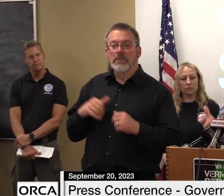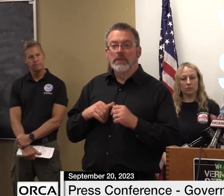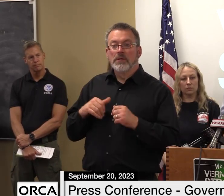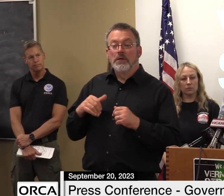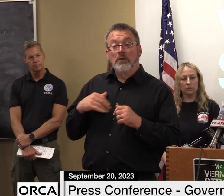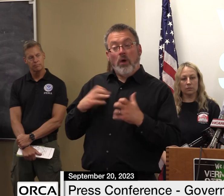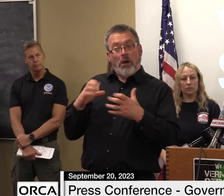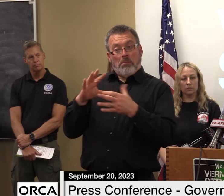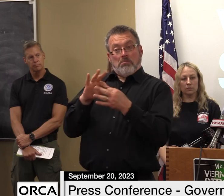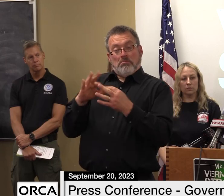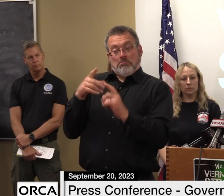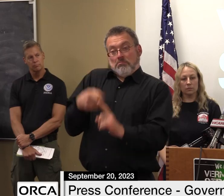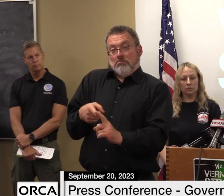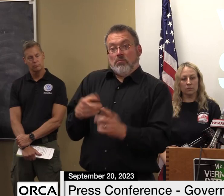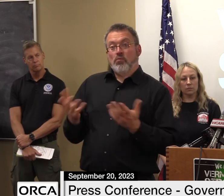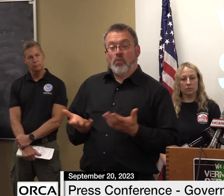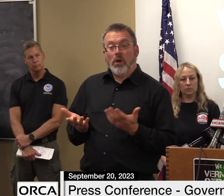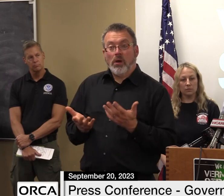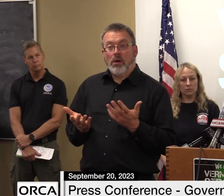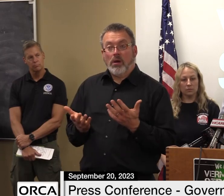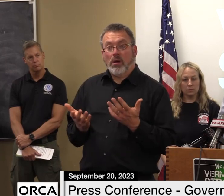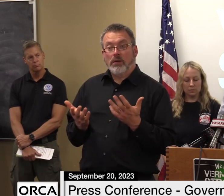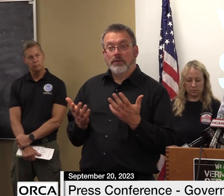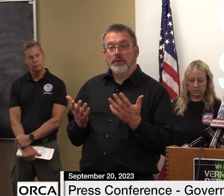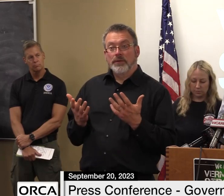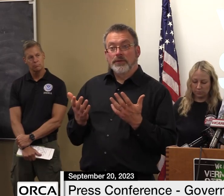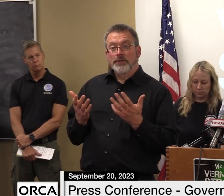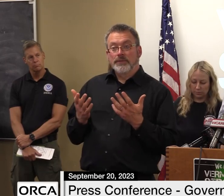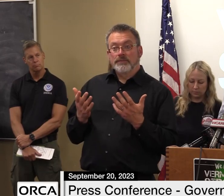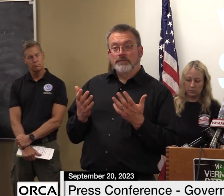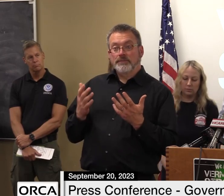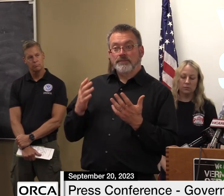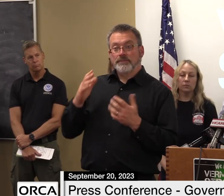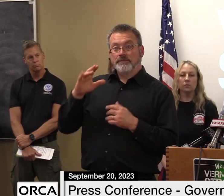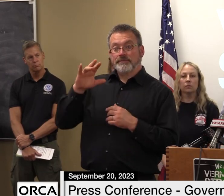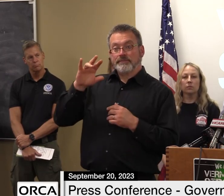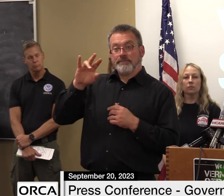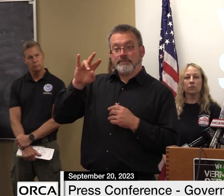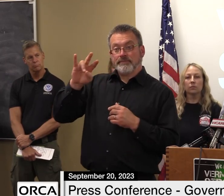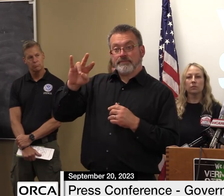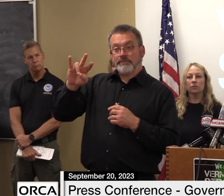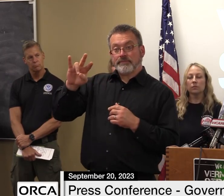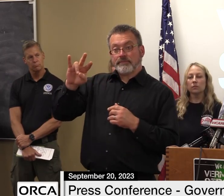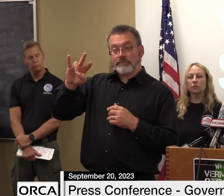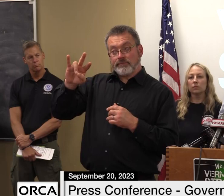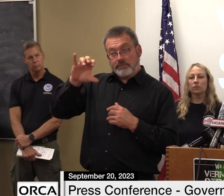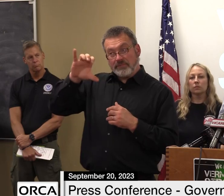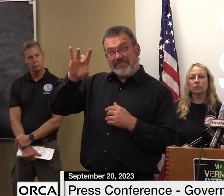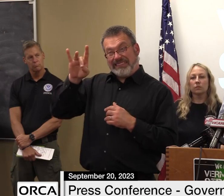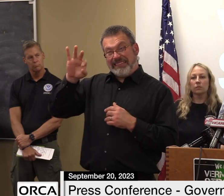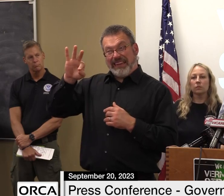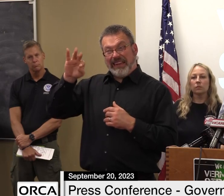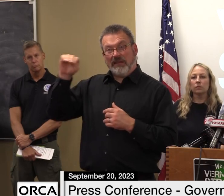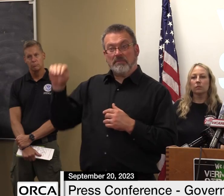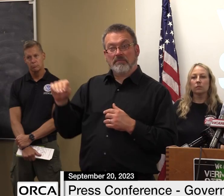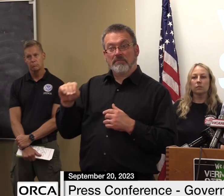the high tens of millions of dollars when it comes to rail damage at this point.